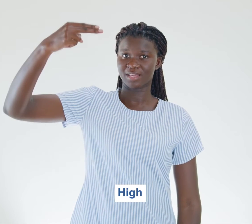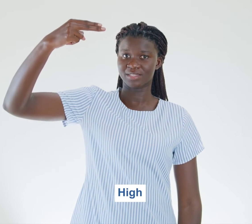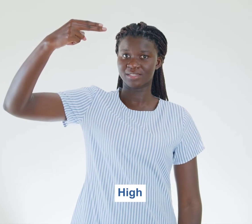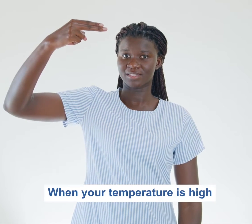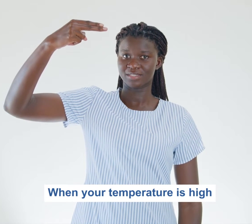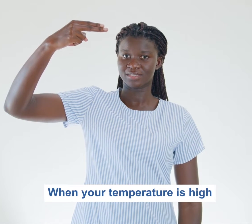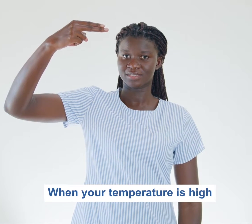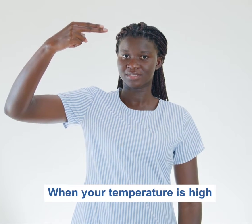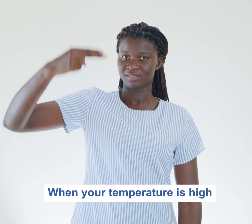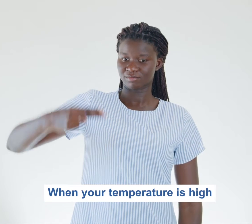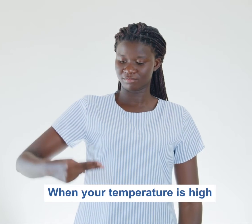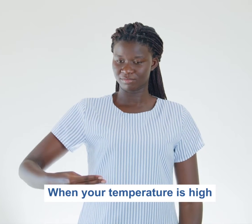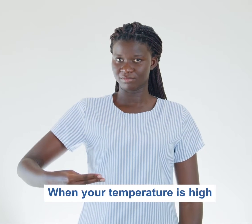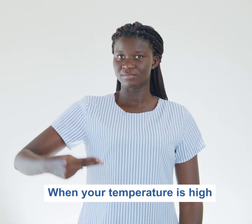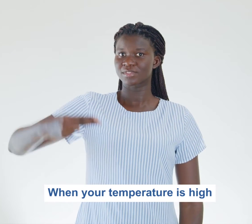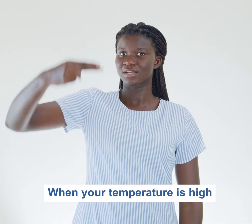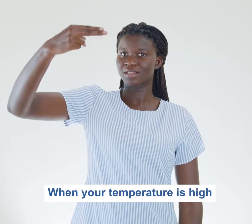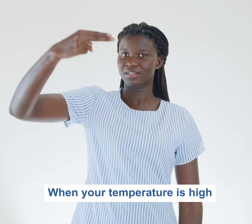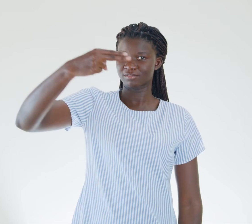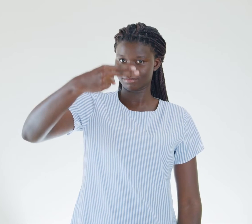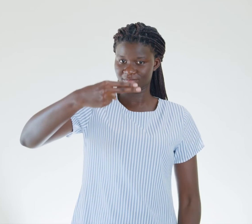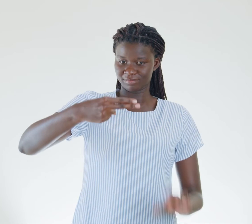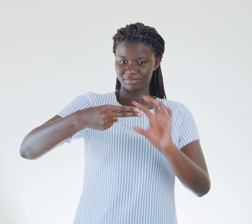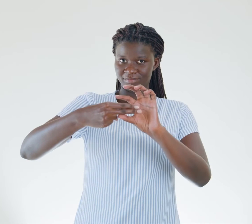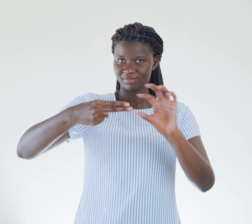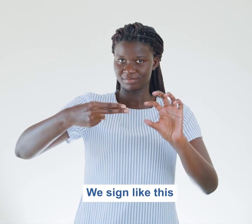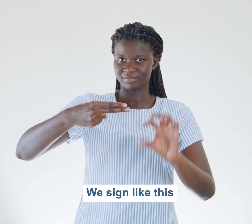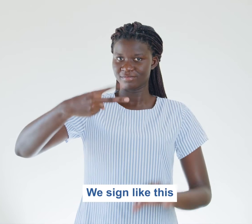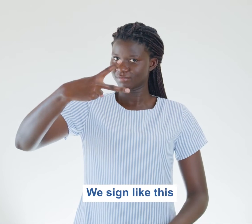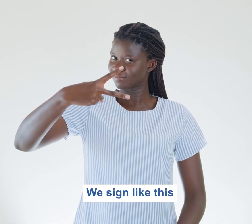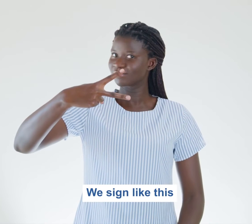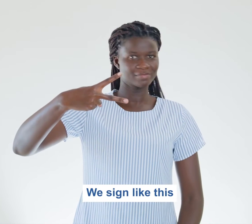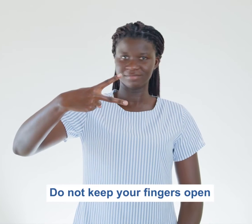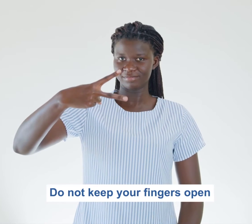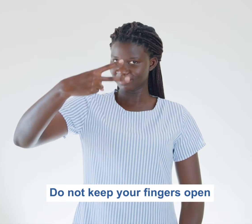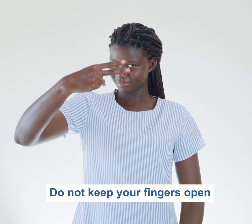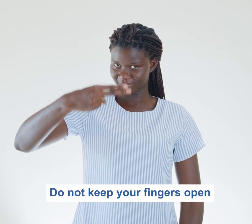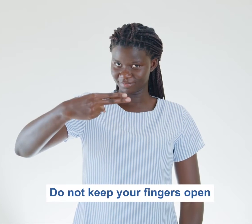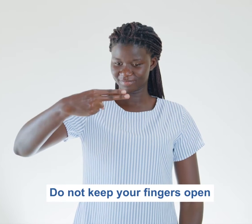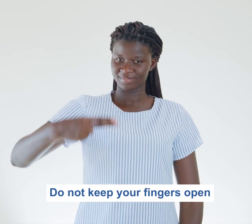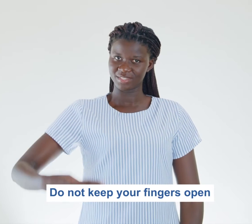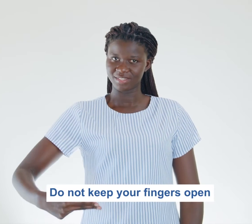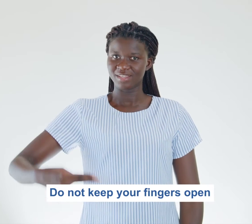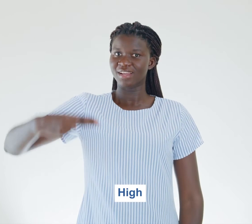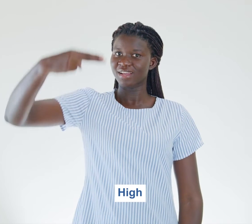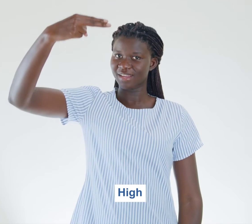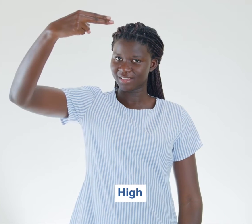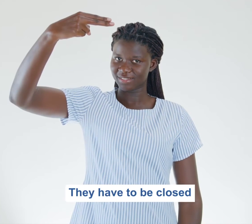High, when your temperature is high, with sign like this, do not keep your fingers open. High, they have